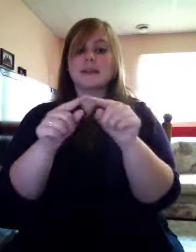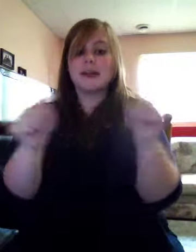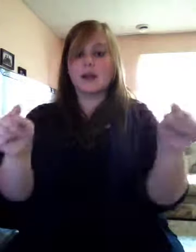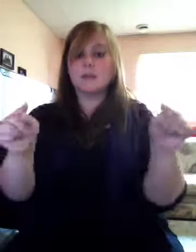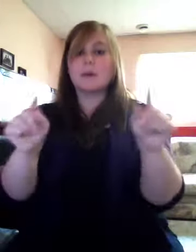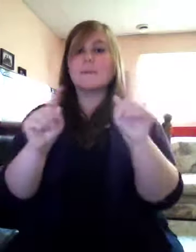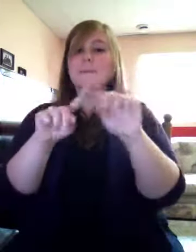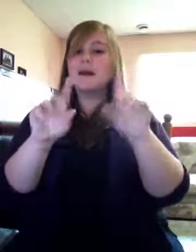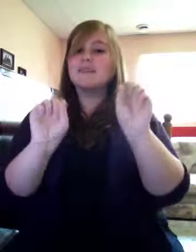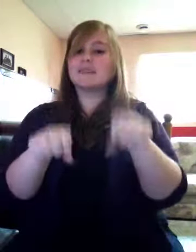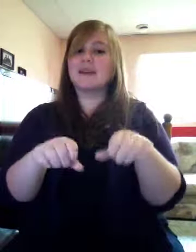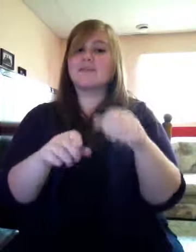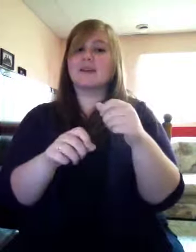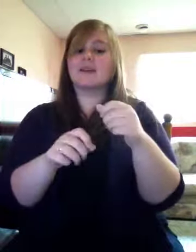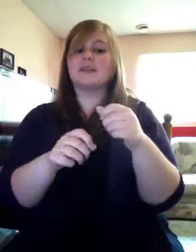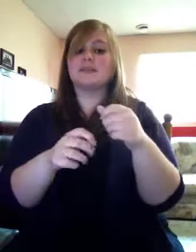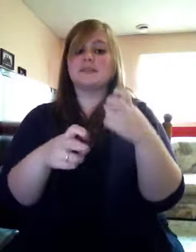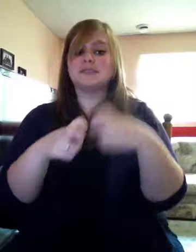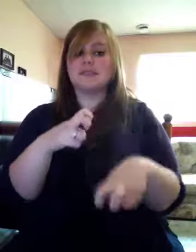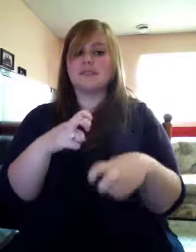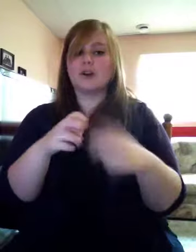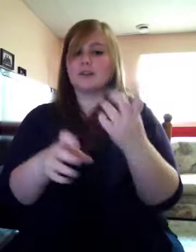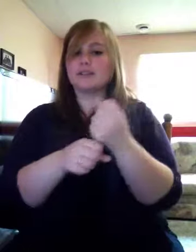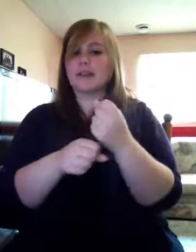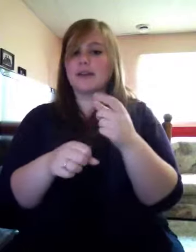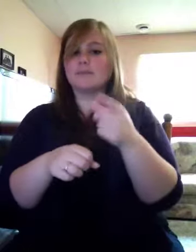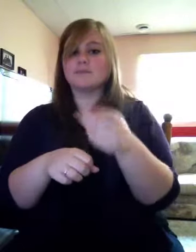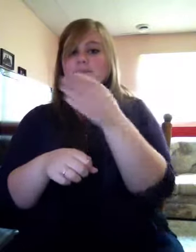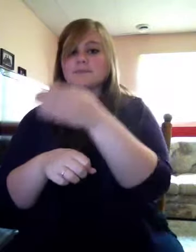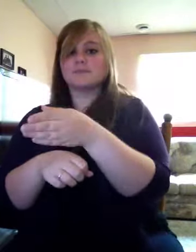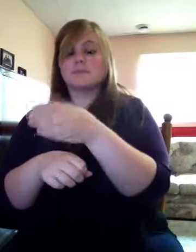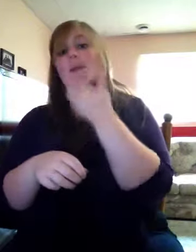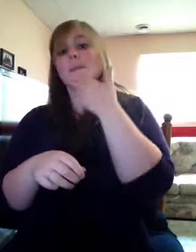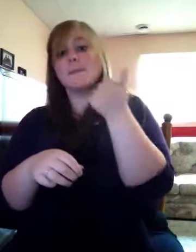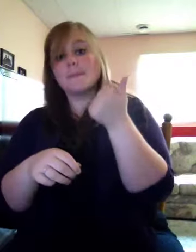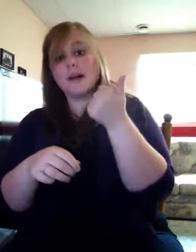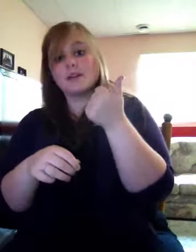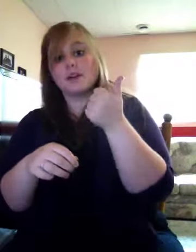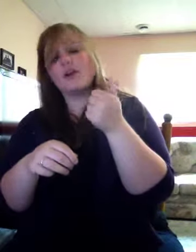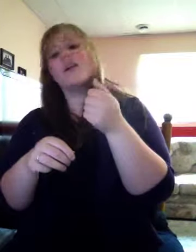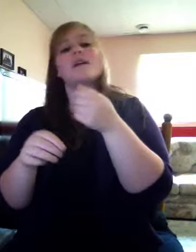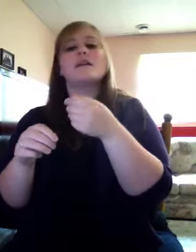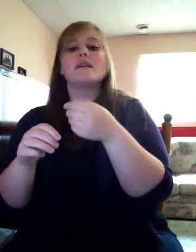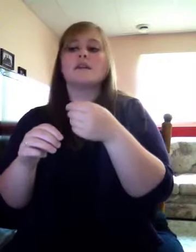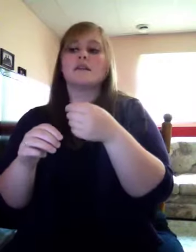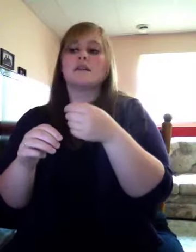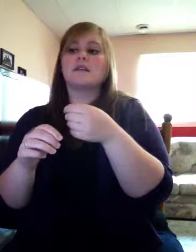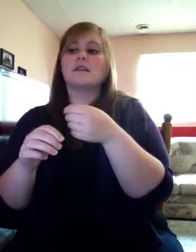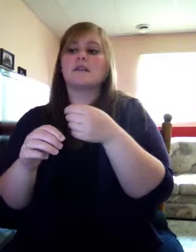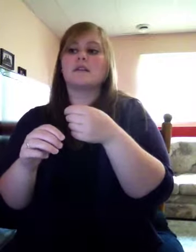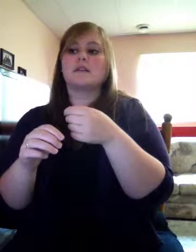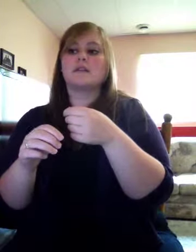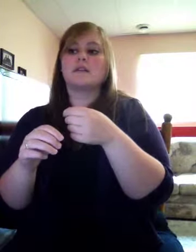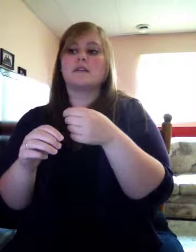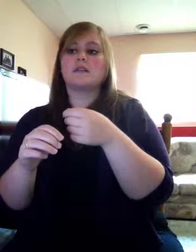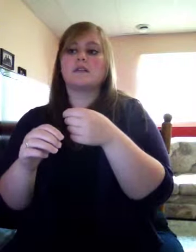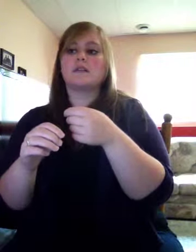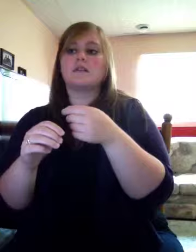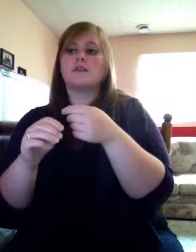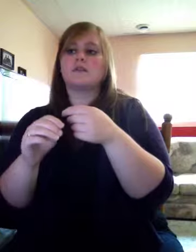the long-axis orientation. A better orientation is to position the probe in the short-axis configuration as shown in probe position 3. One